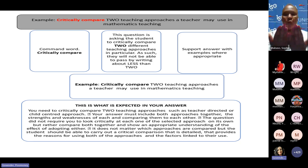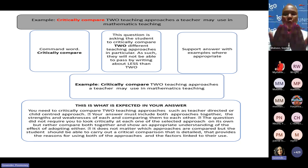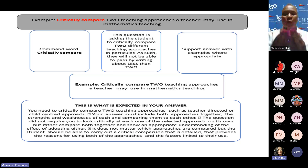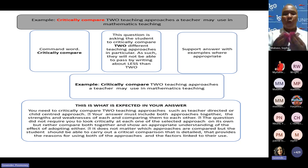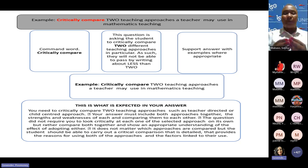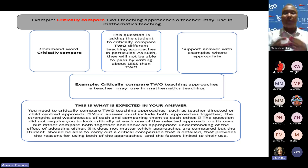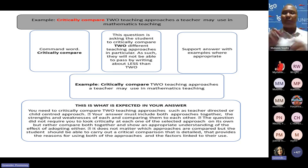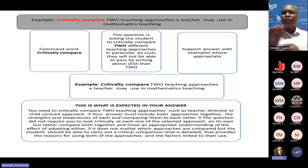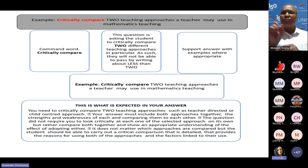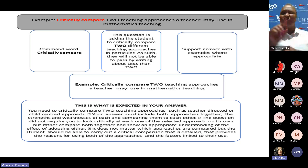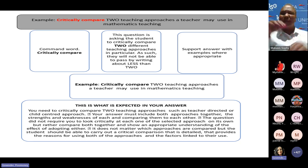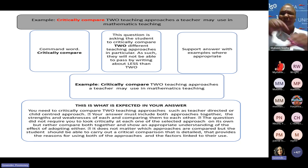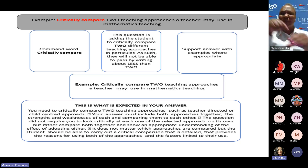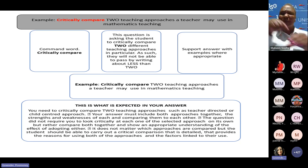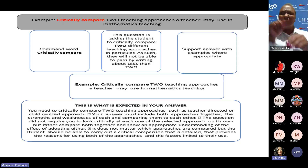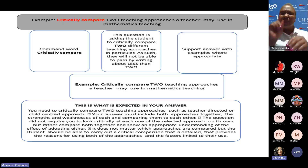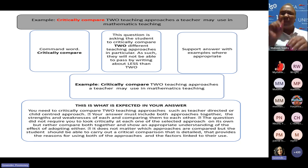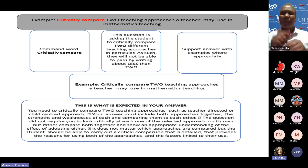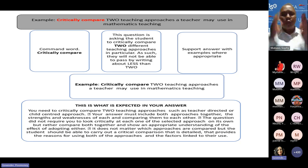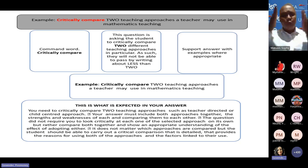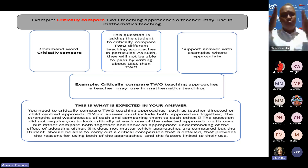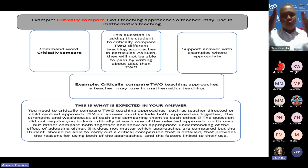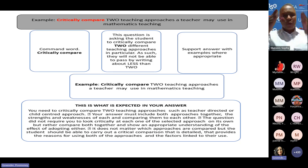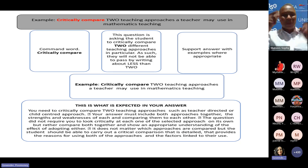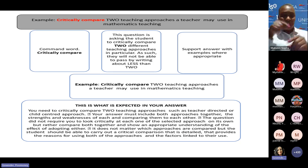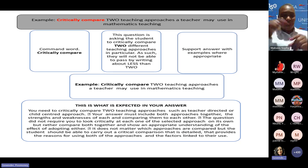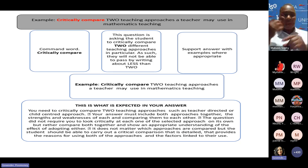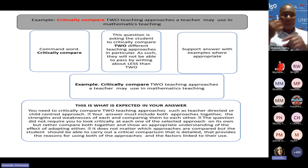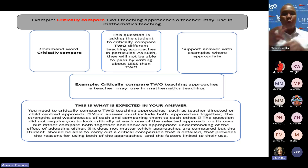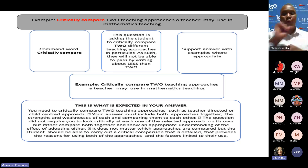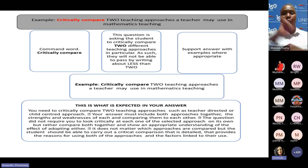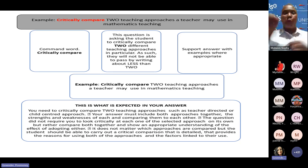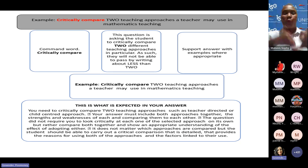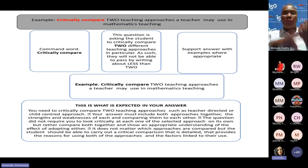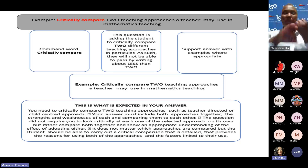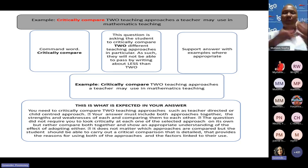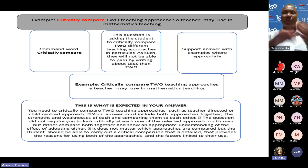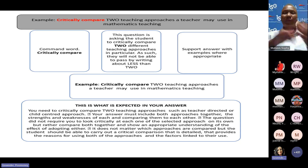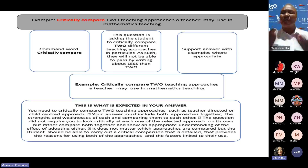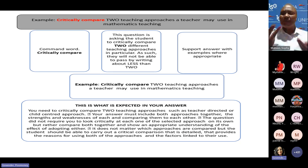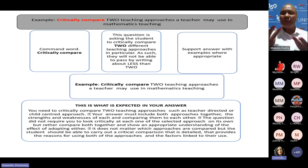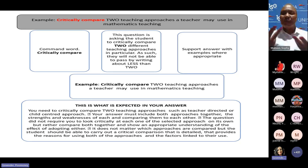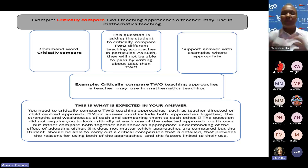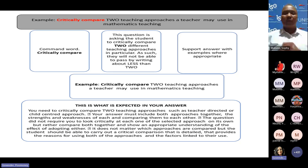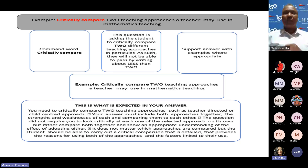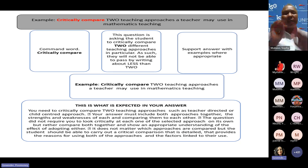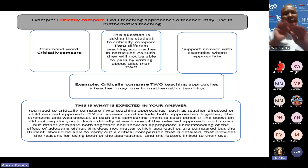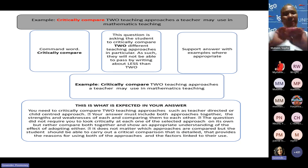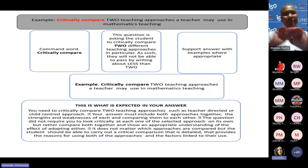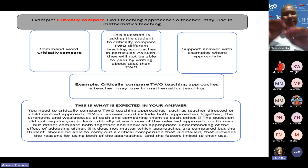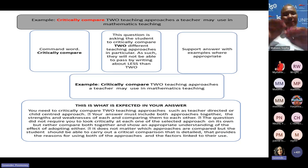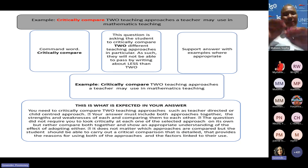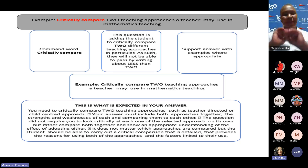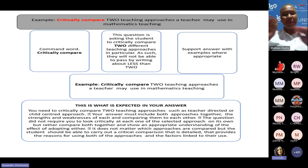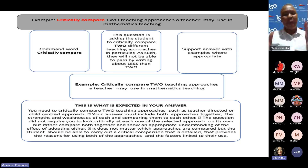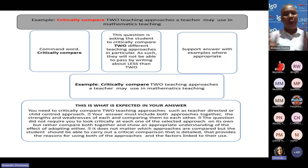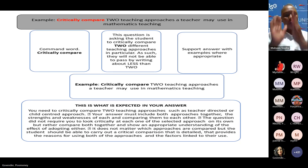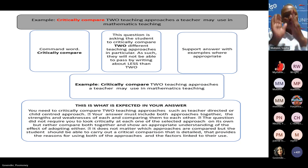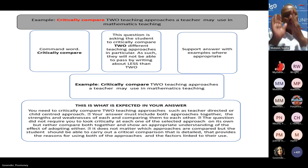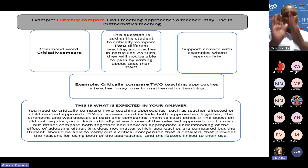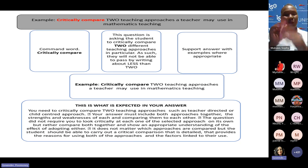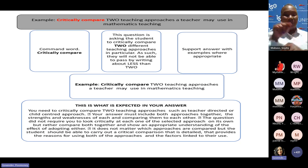is what is the focus of your module, the content, teaching approaches in this